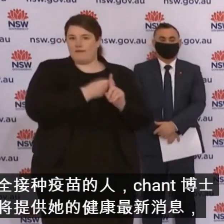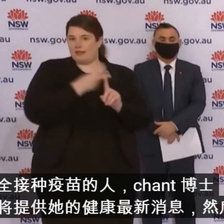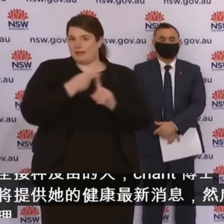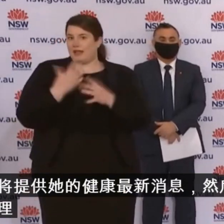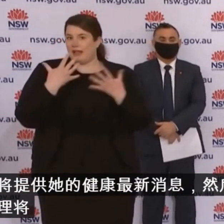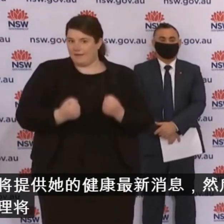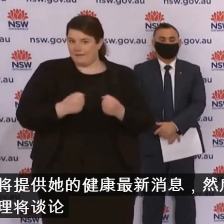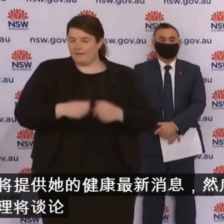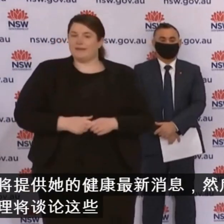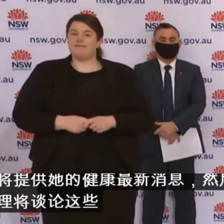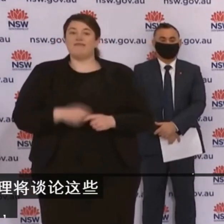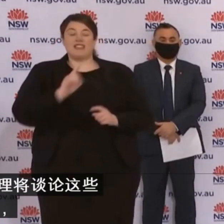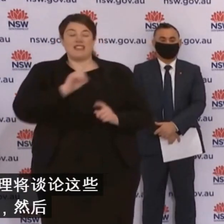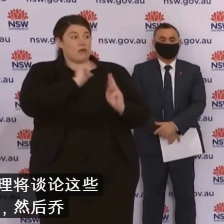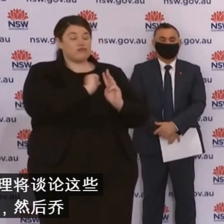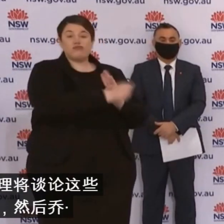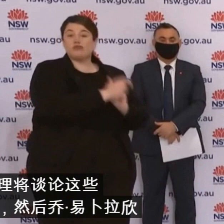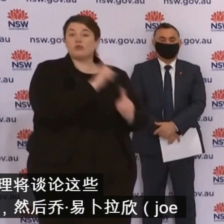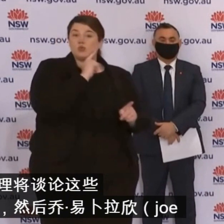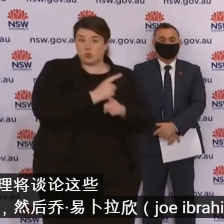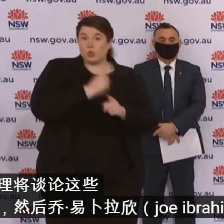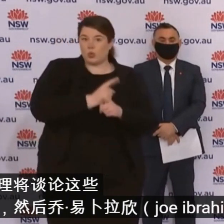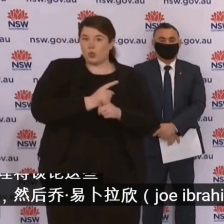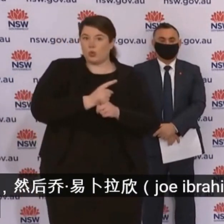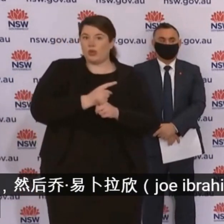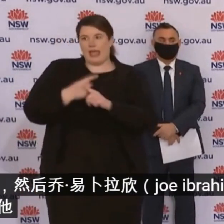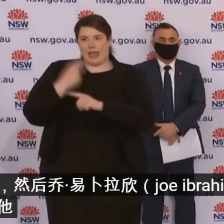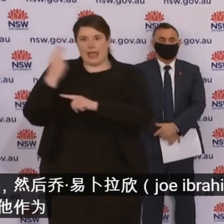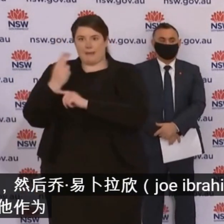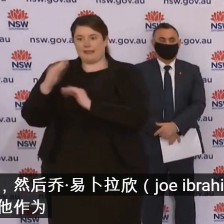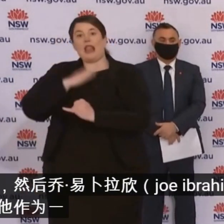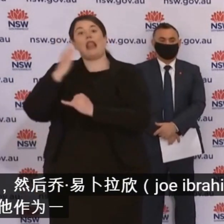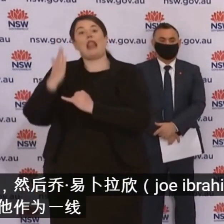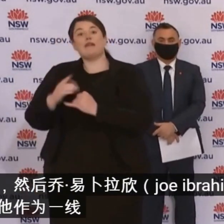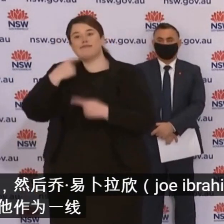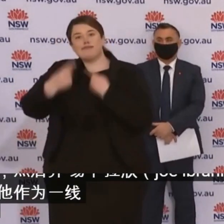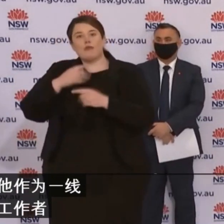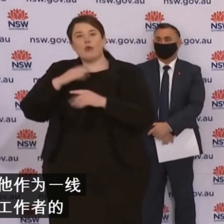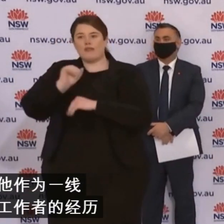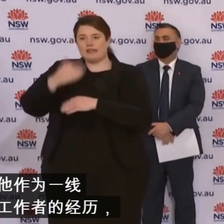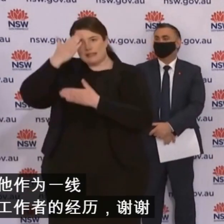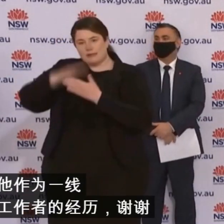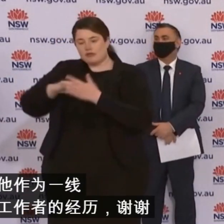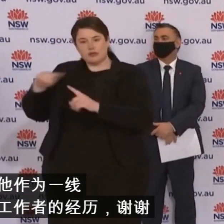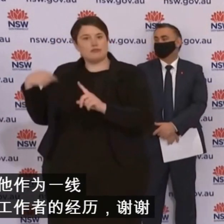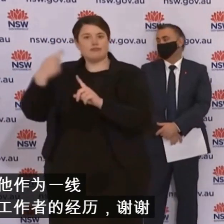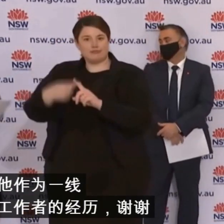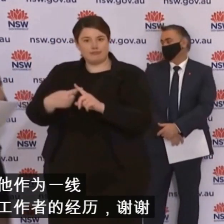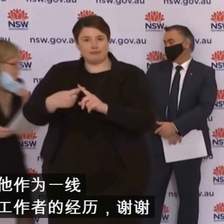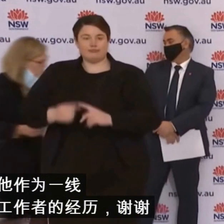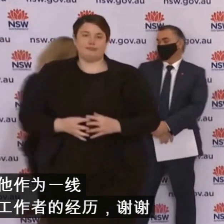update, then the Deputy Premier will talk about the regions, and then Joe Ibrahim will talk about his experience as a frontline health worker. Thank you.